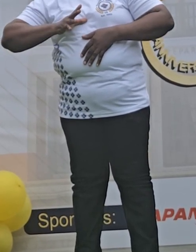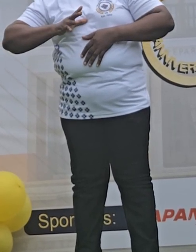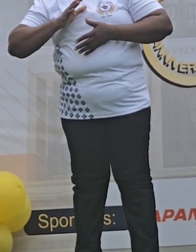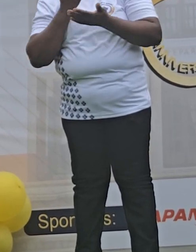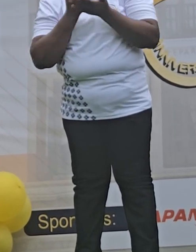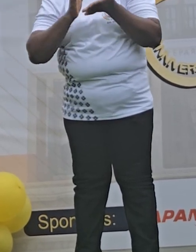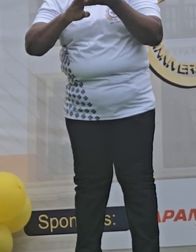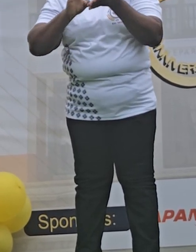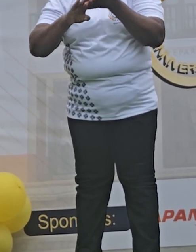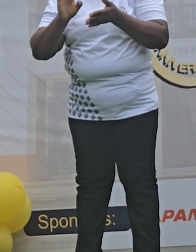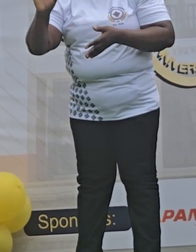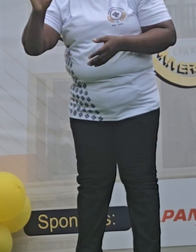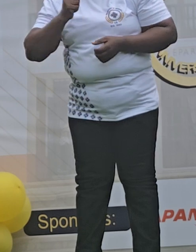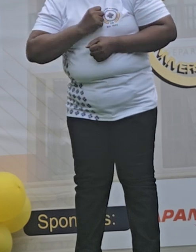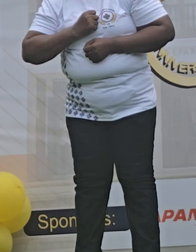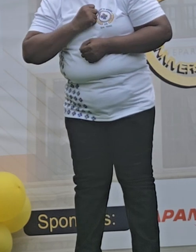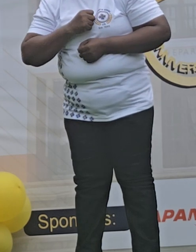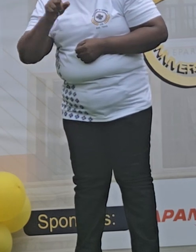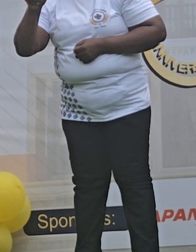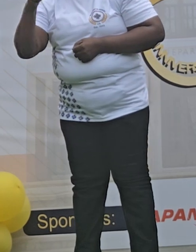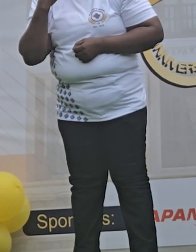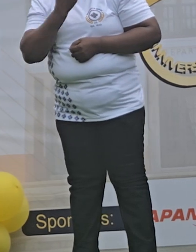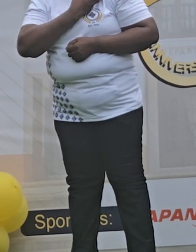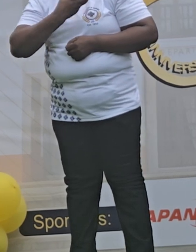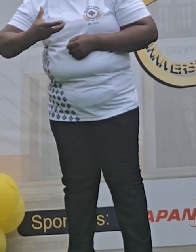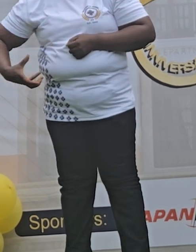Pardon me, I didn't see Nana.